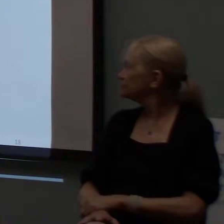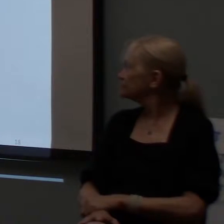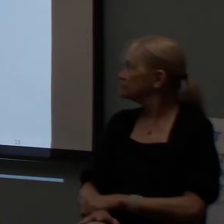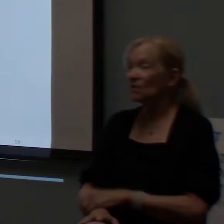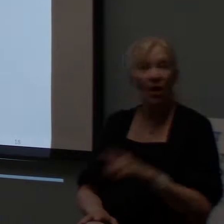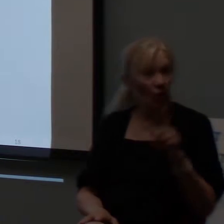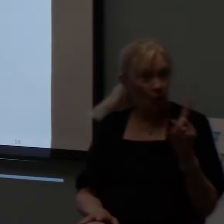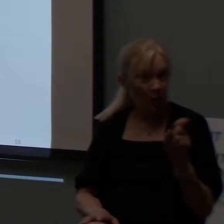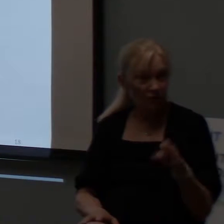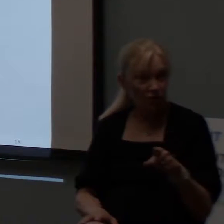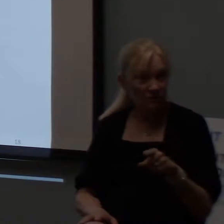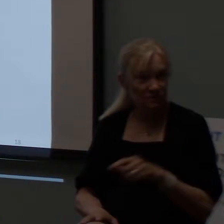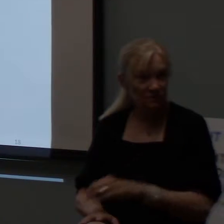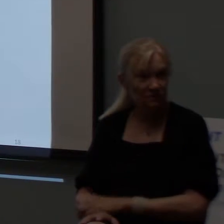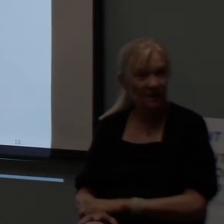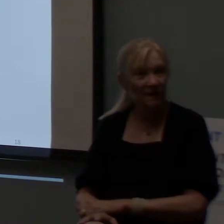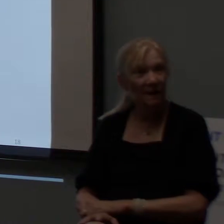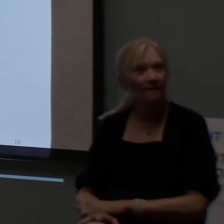Did you have a question?